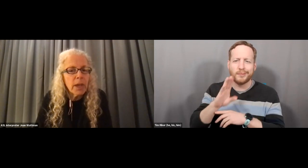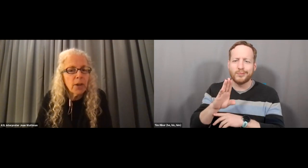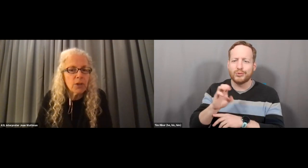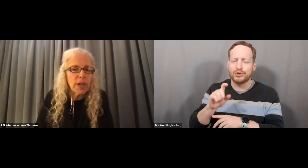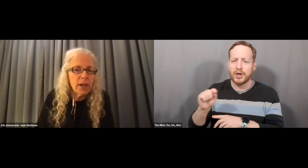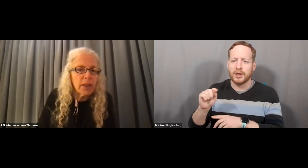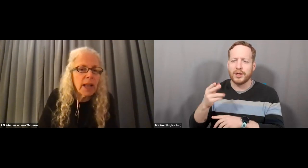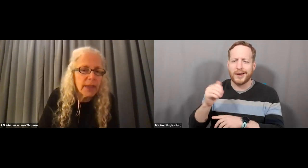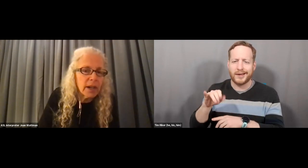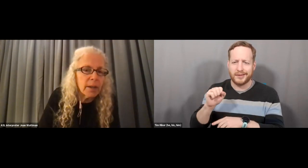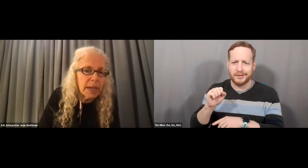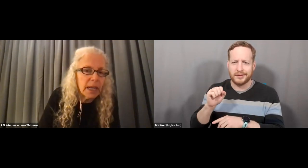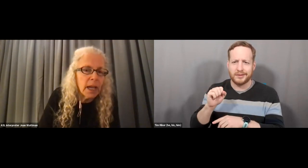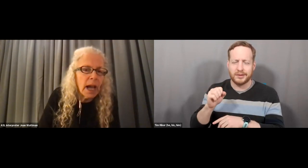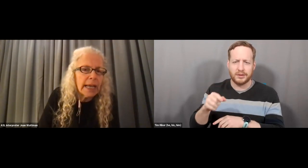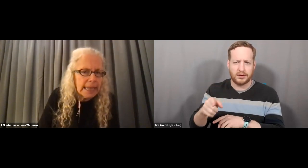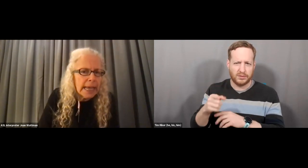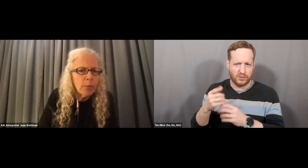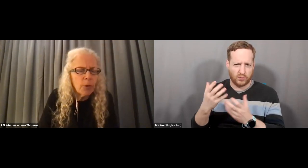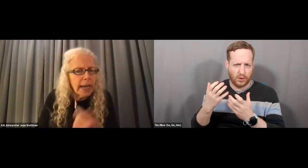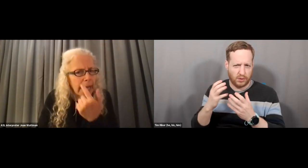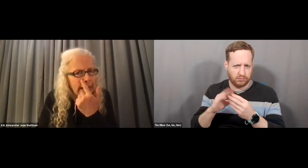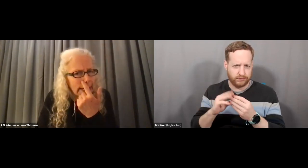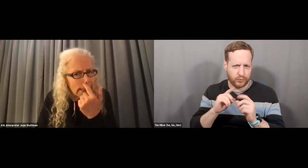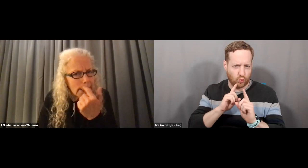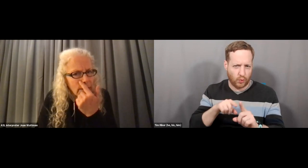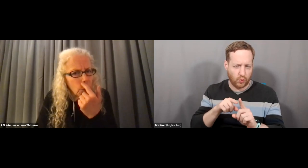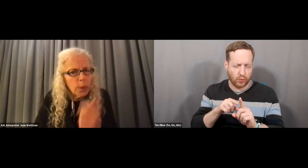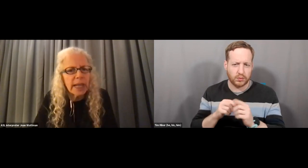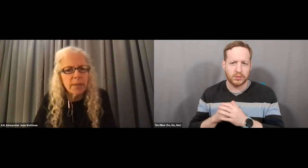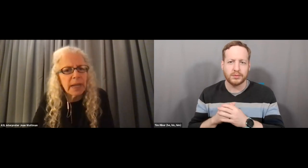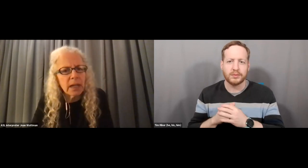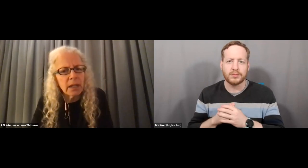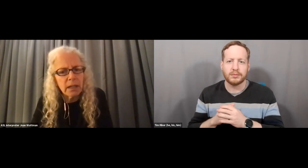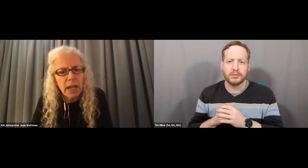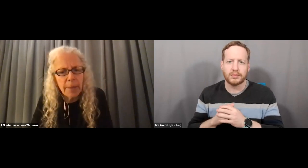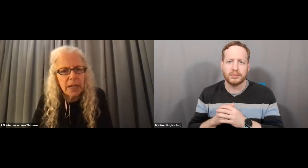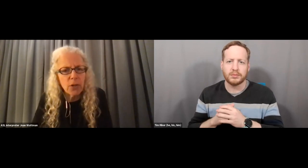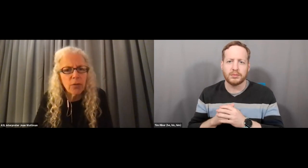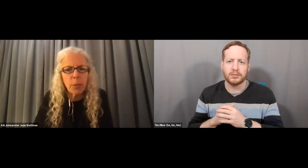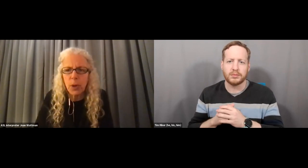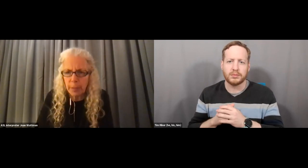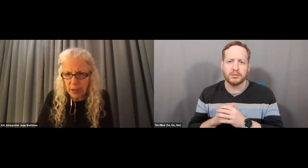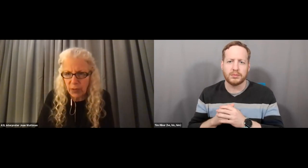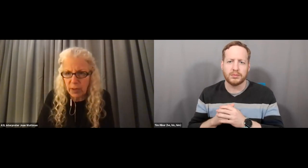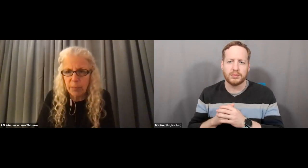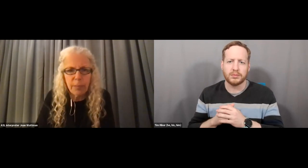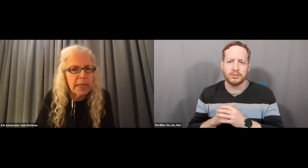and also the healthcare committee. I think Brett Hayes, if you would like to make a comment or a report about the meetings